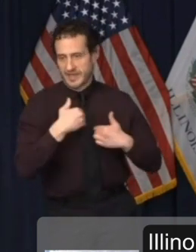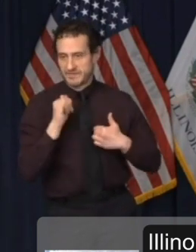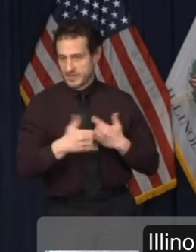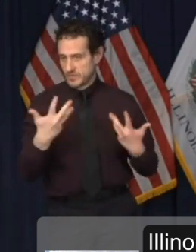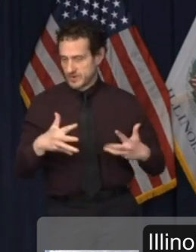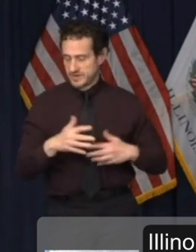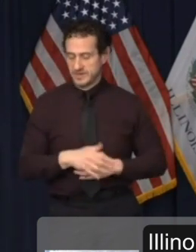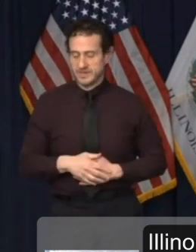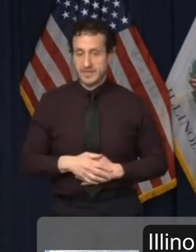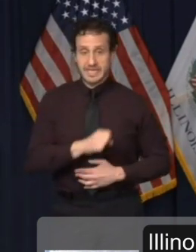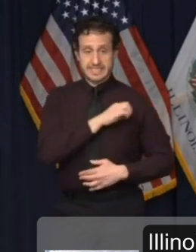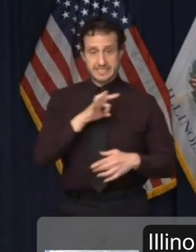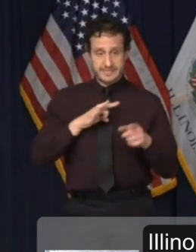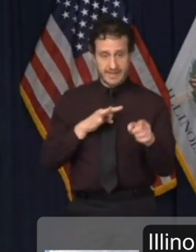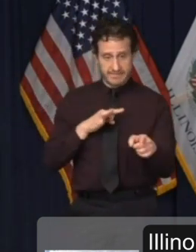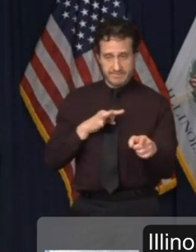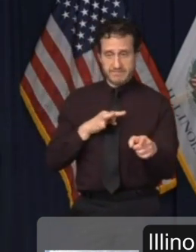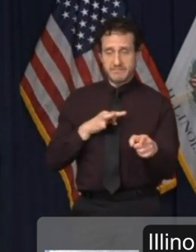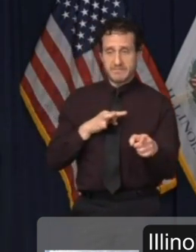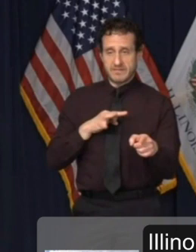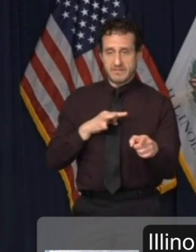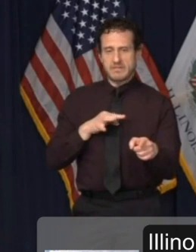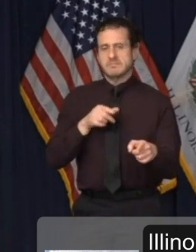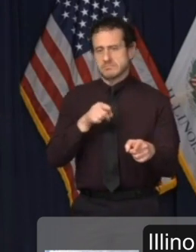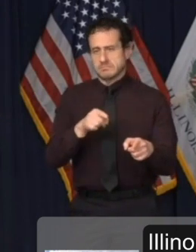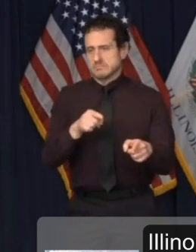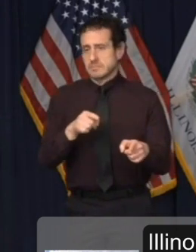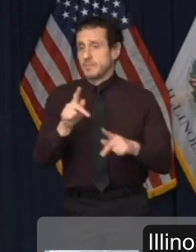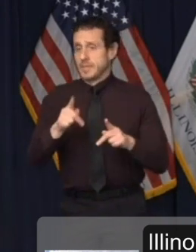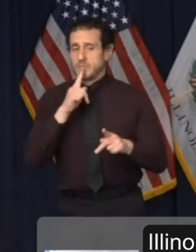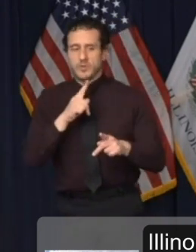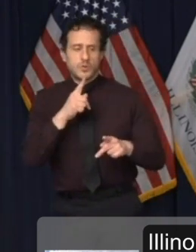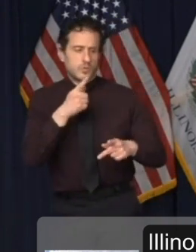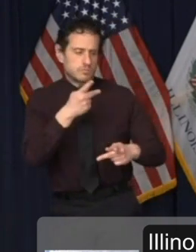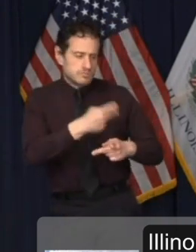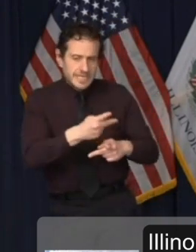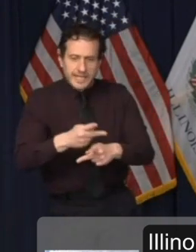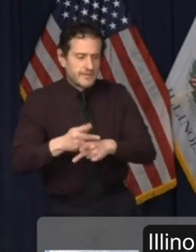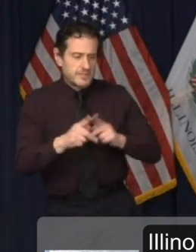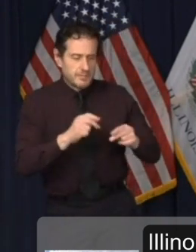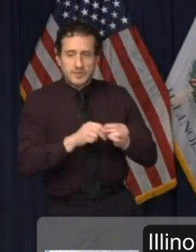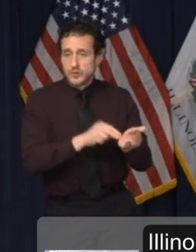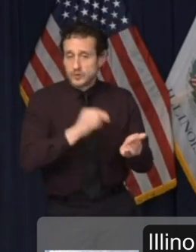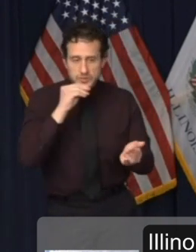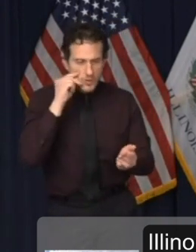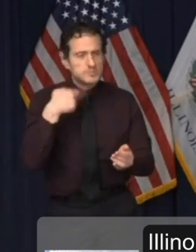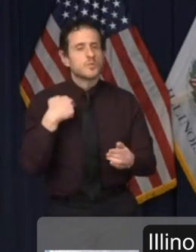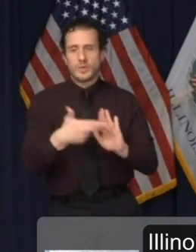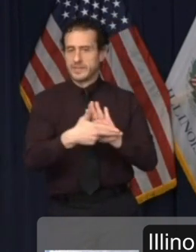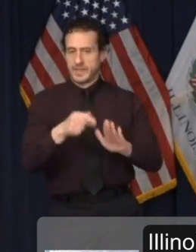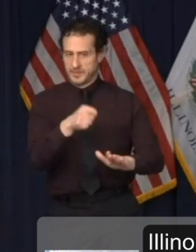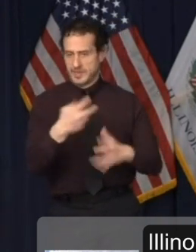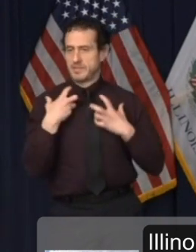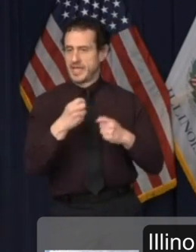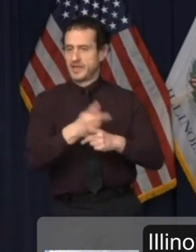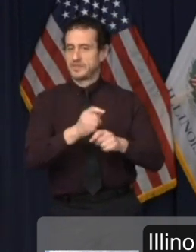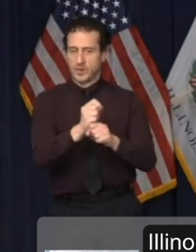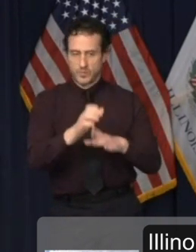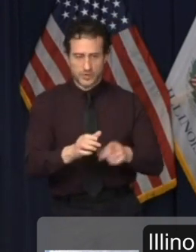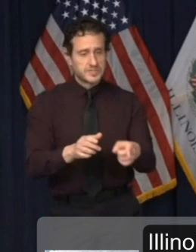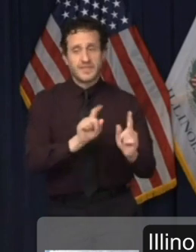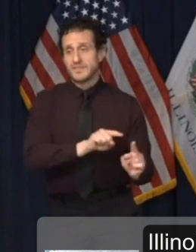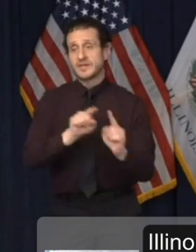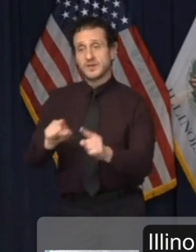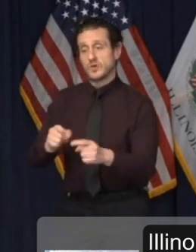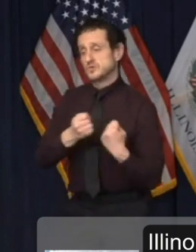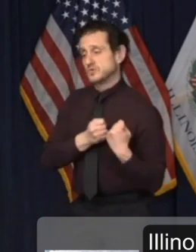long-term care facility workers are considered healthcare workers, which means they've long been able to access testing at our drive-through